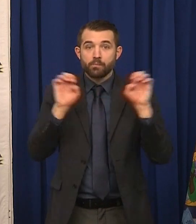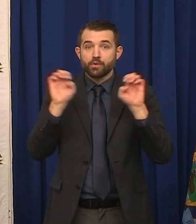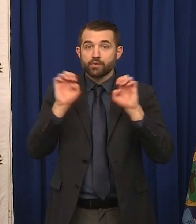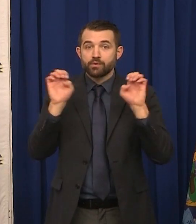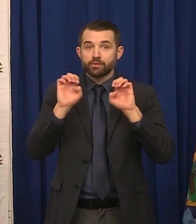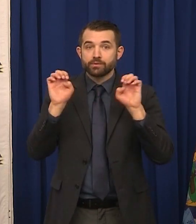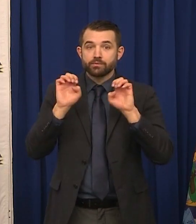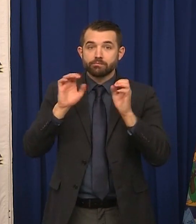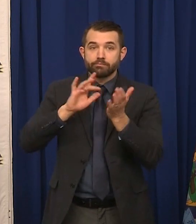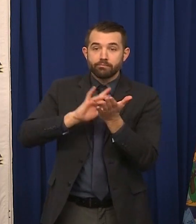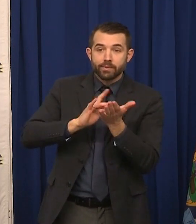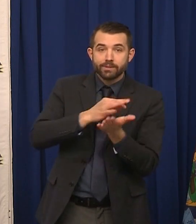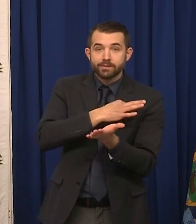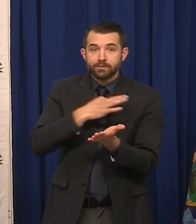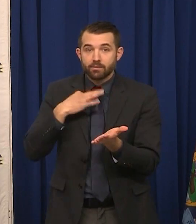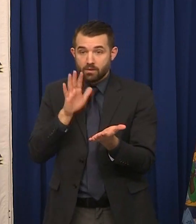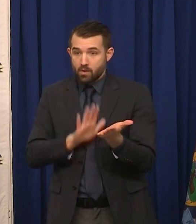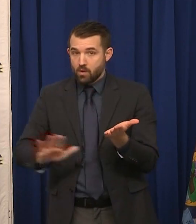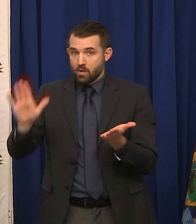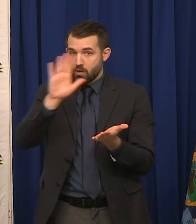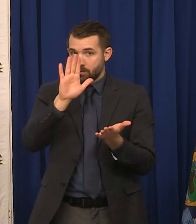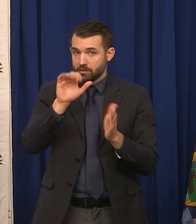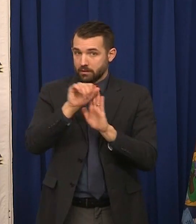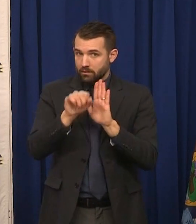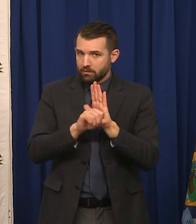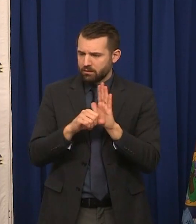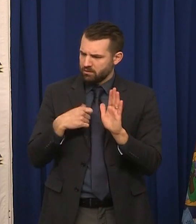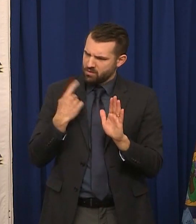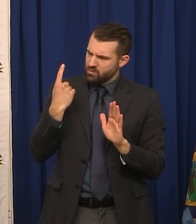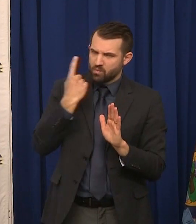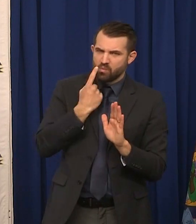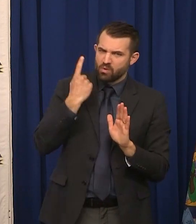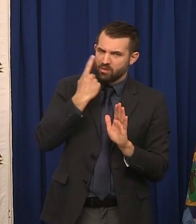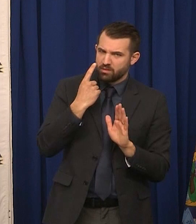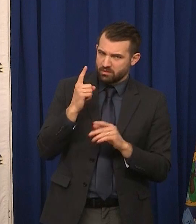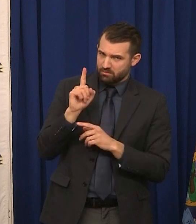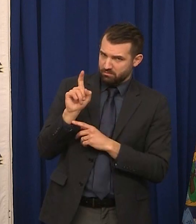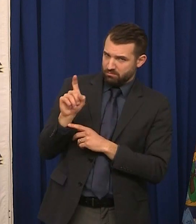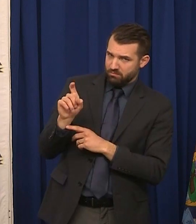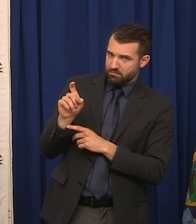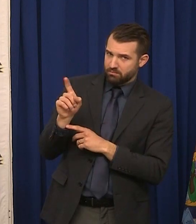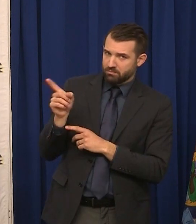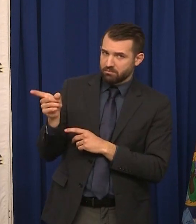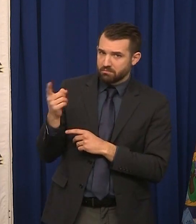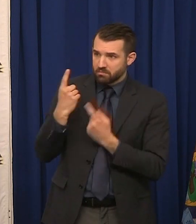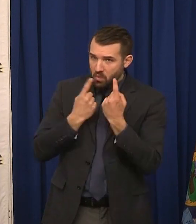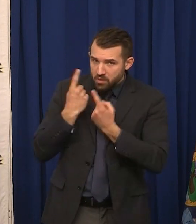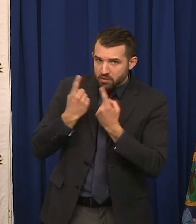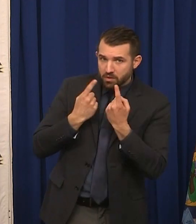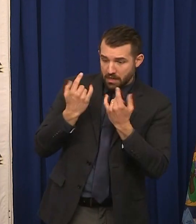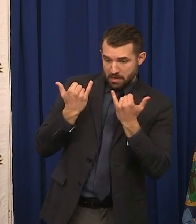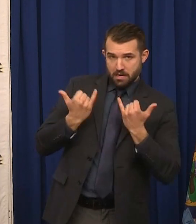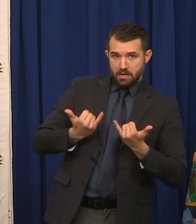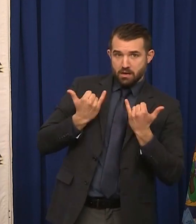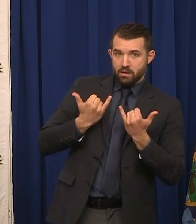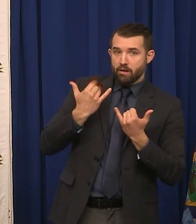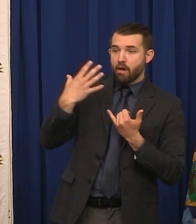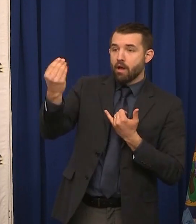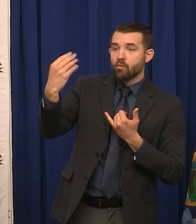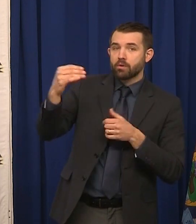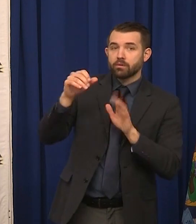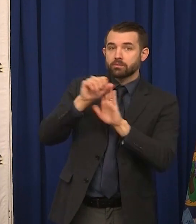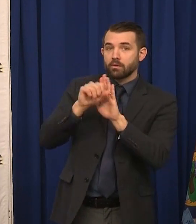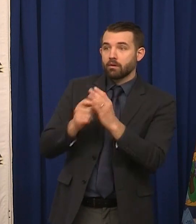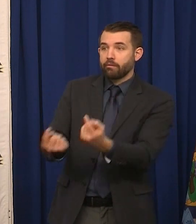state, was there any consideration given to the increase in seasonal residents that arrive, that these areas may